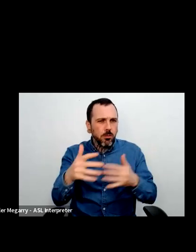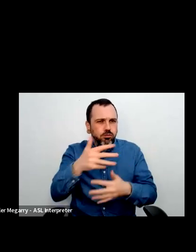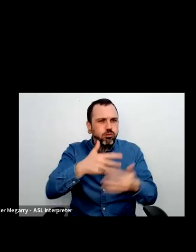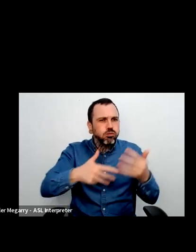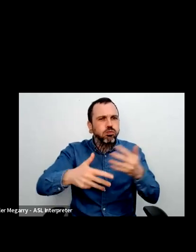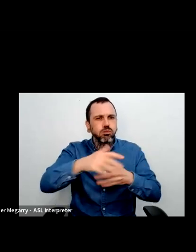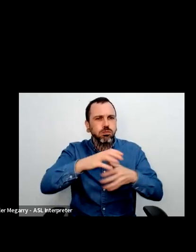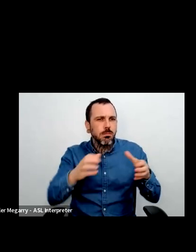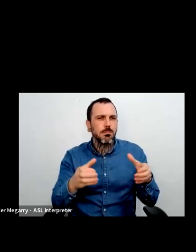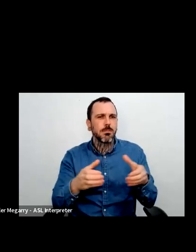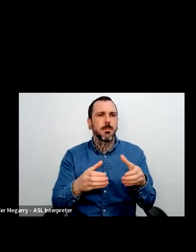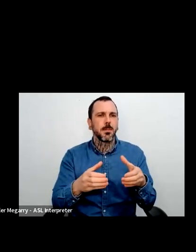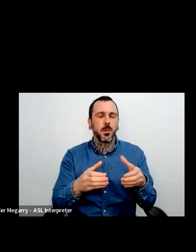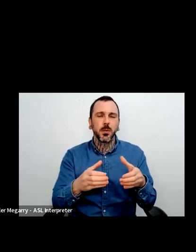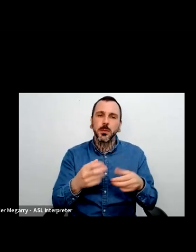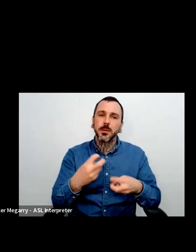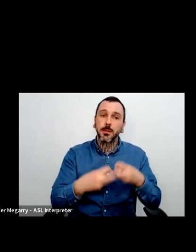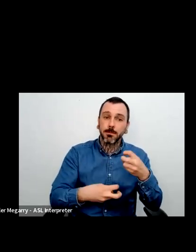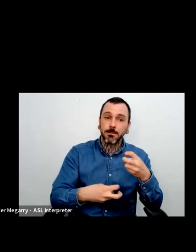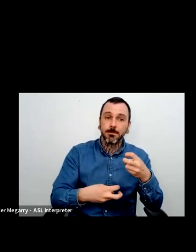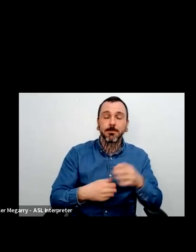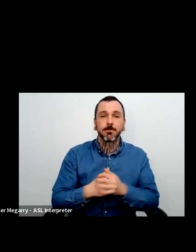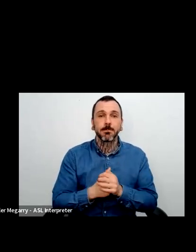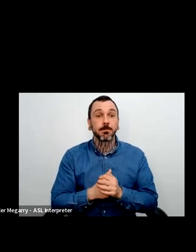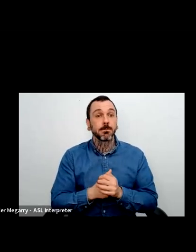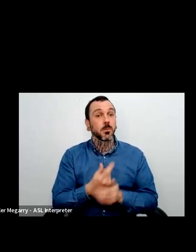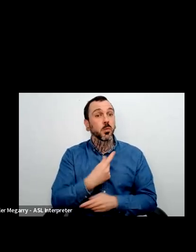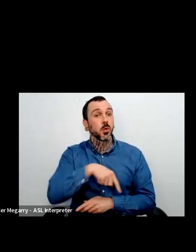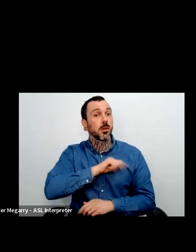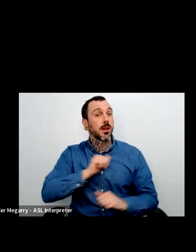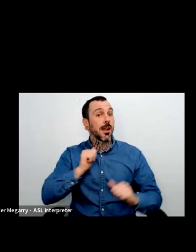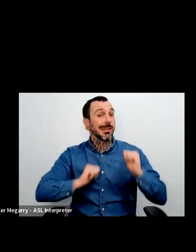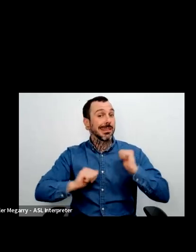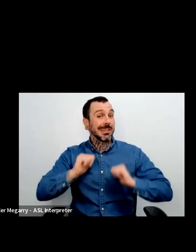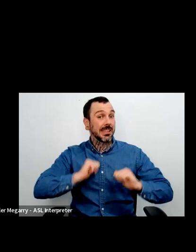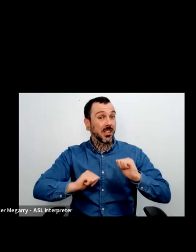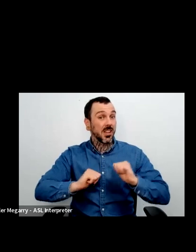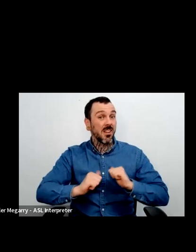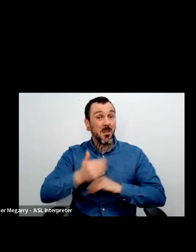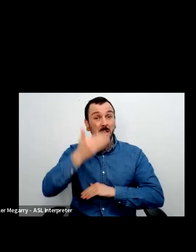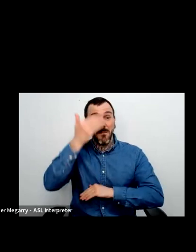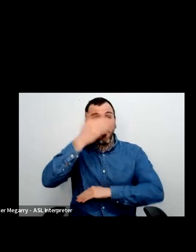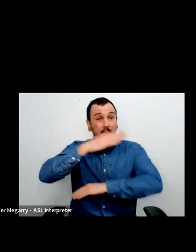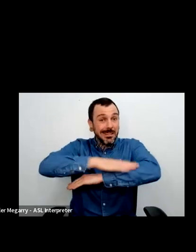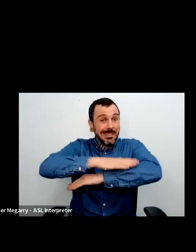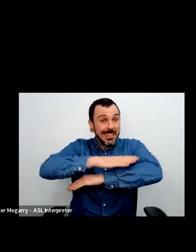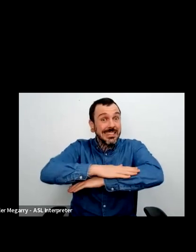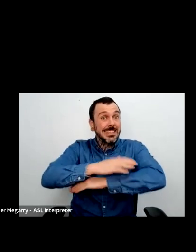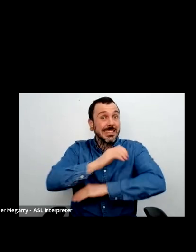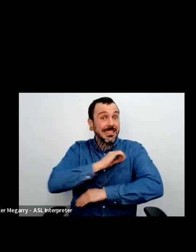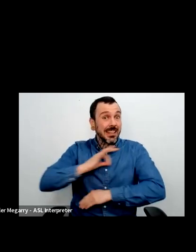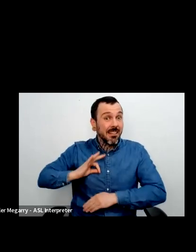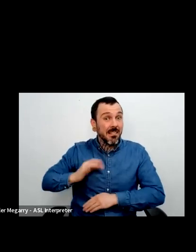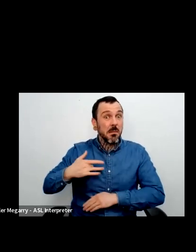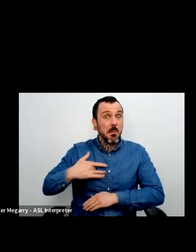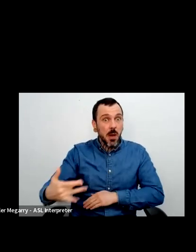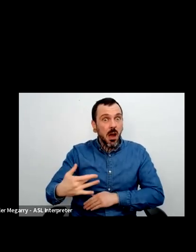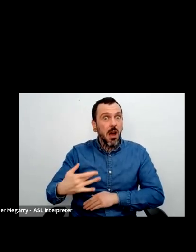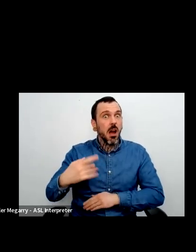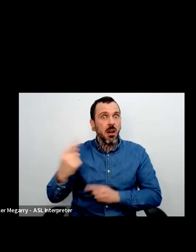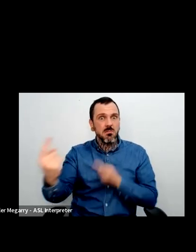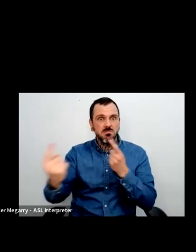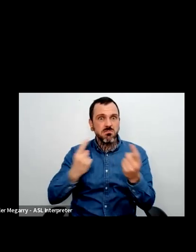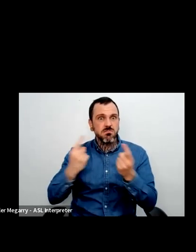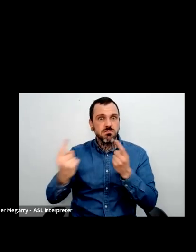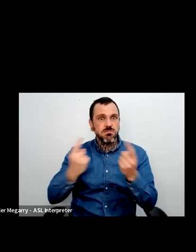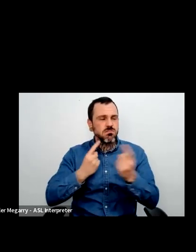our front of house staff right now, like the challenges they face daily with very angry patrons, and with the sort